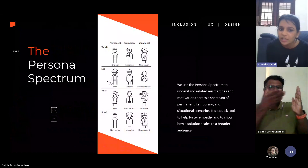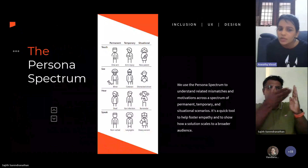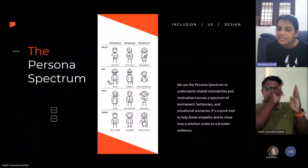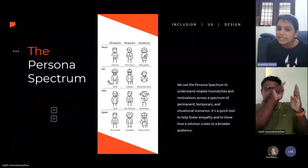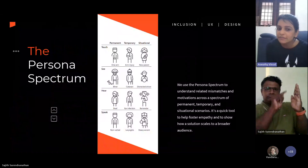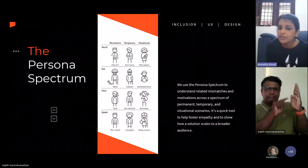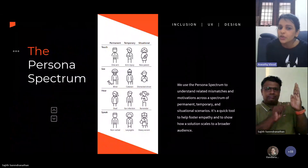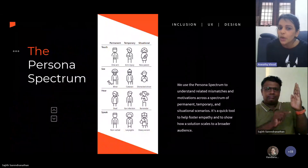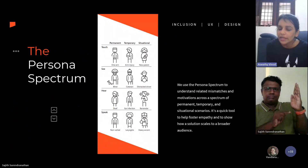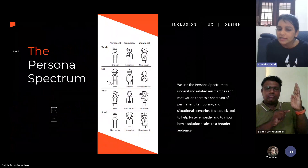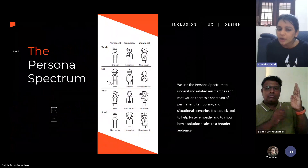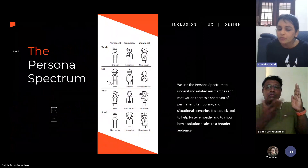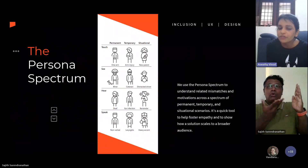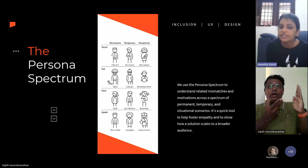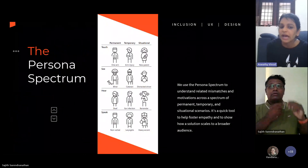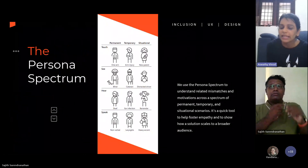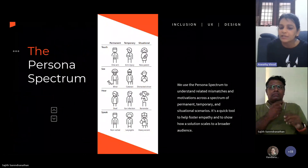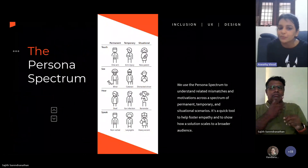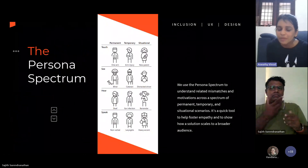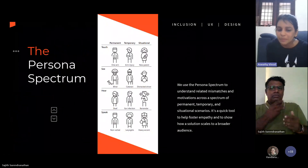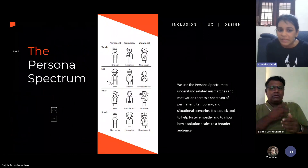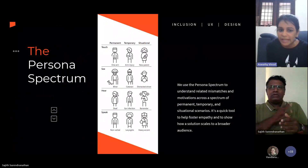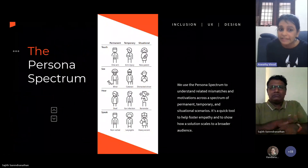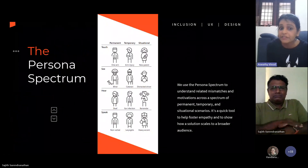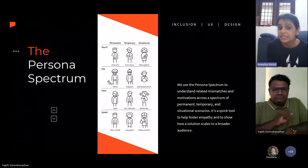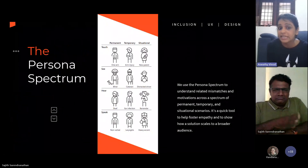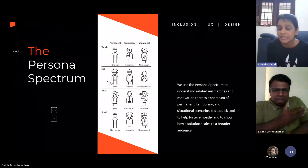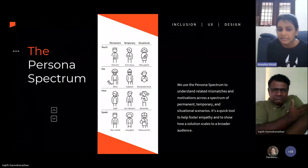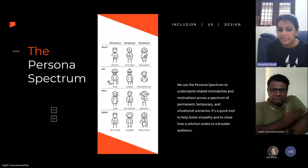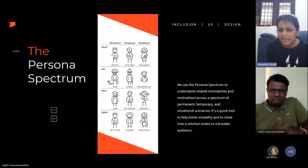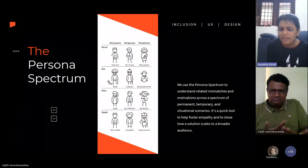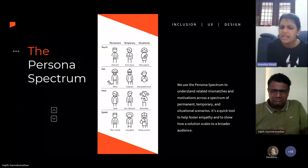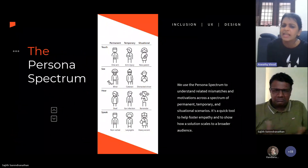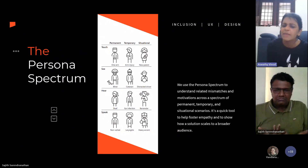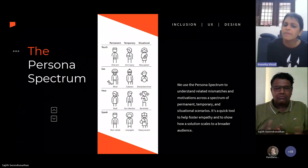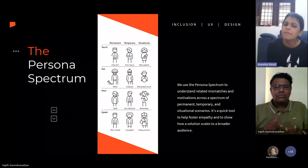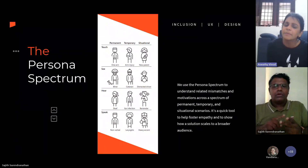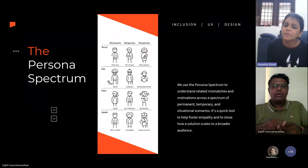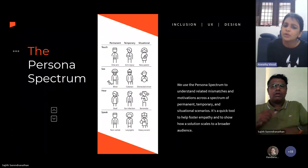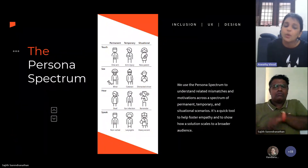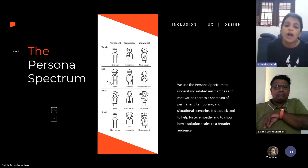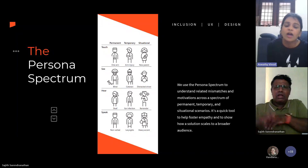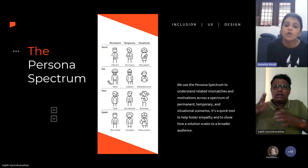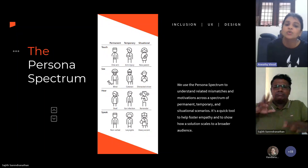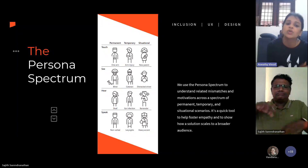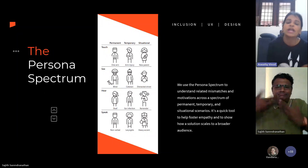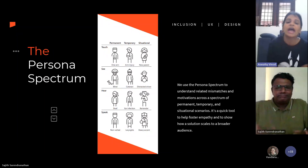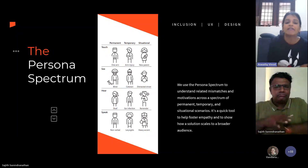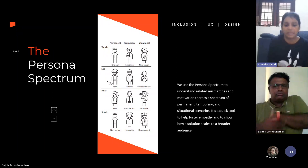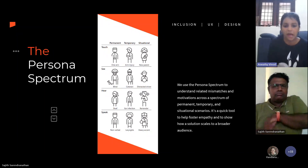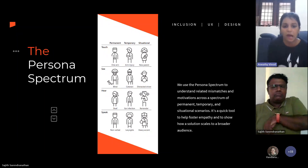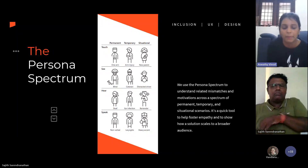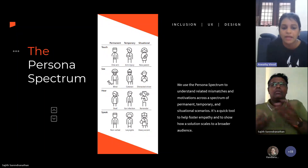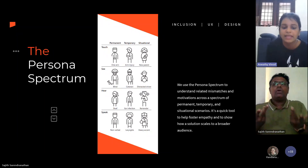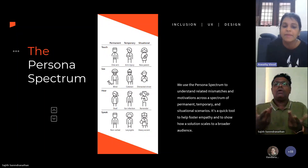Here again, you can see different drawings of different kinds of people at different stages in life. There may be people who do not